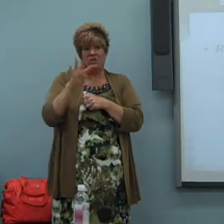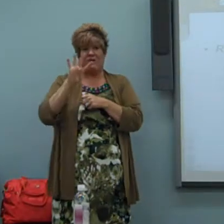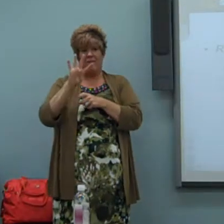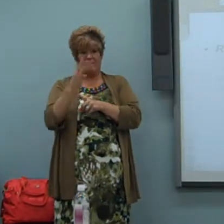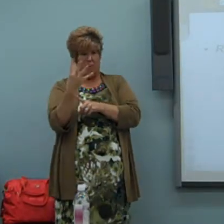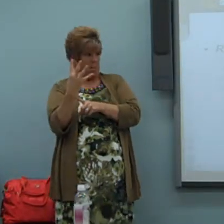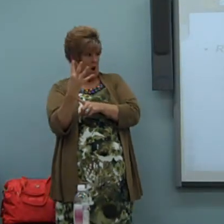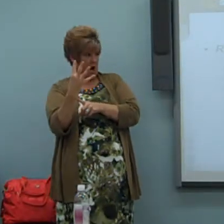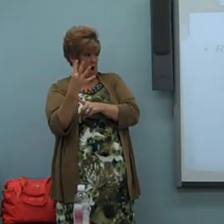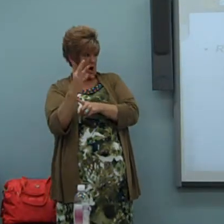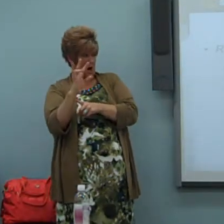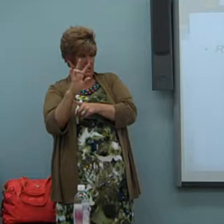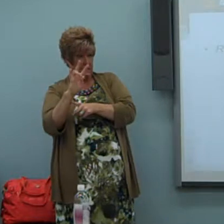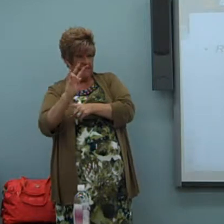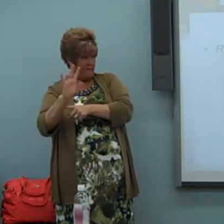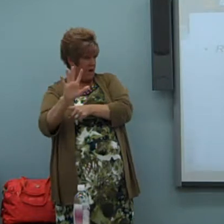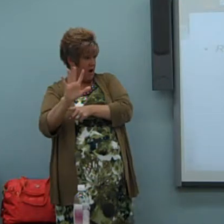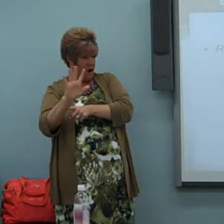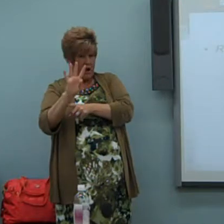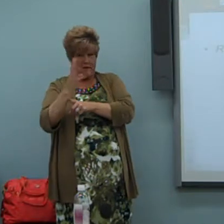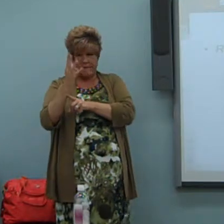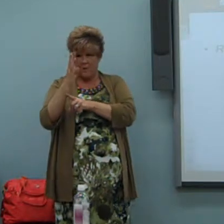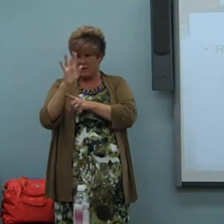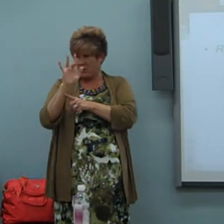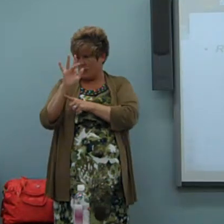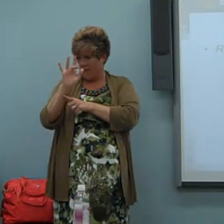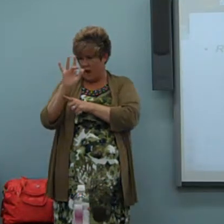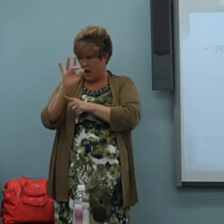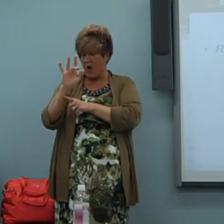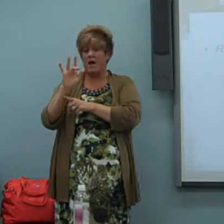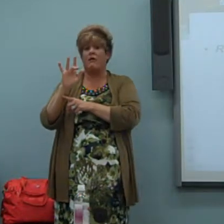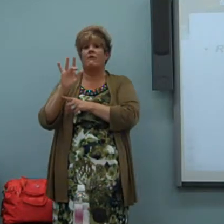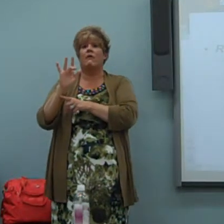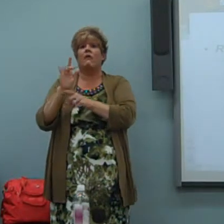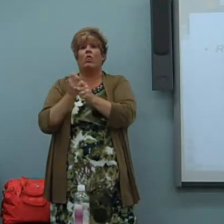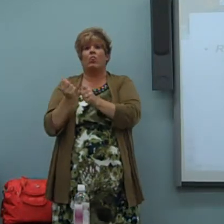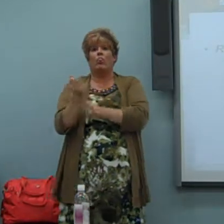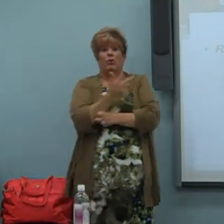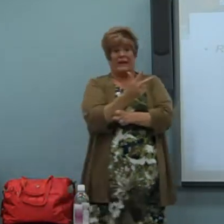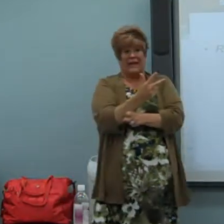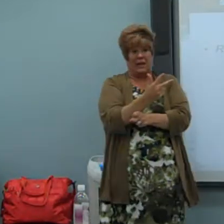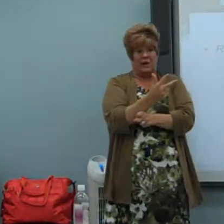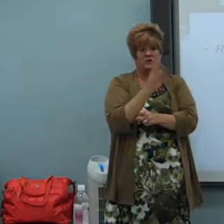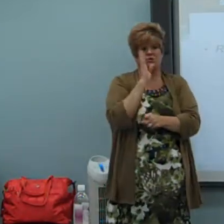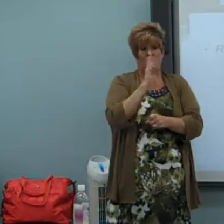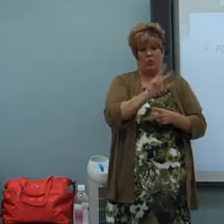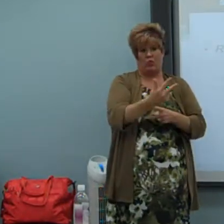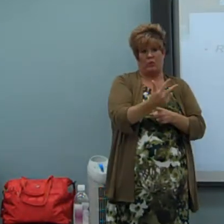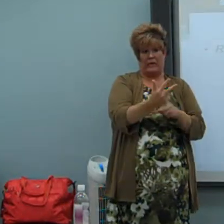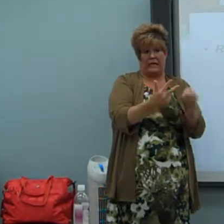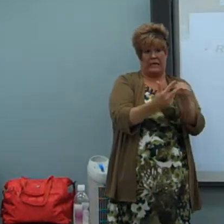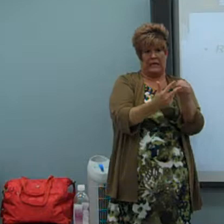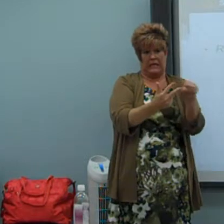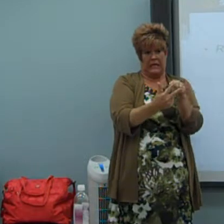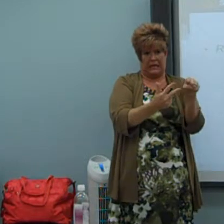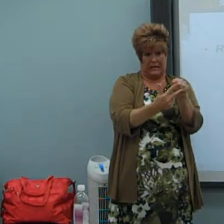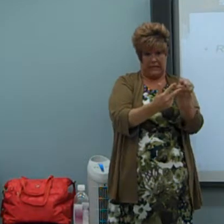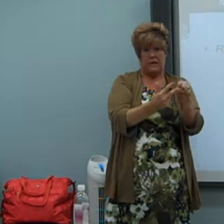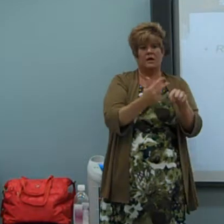it's going to change to $5.25 a minute and drop down to $4.25. So then if